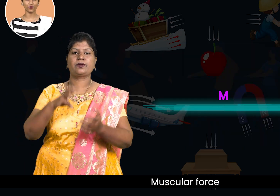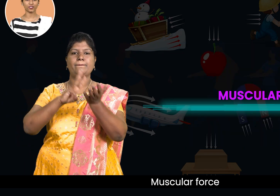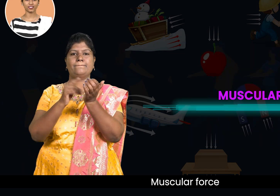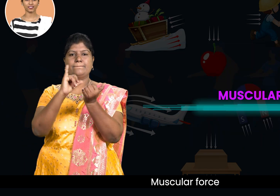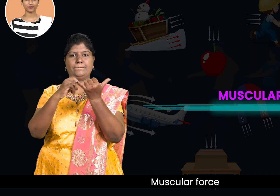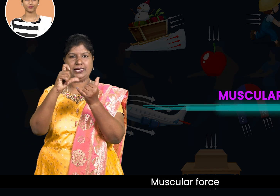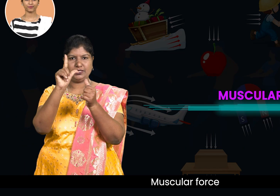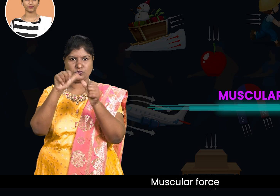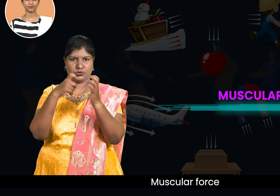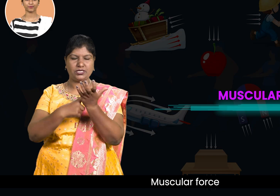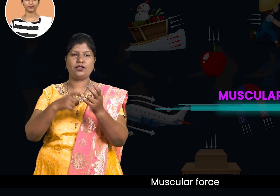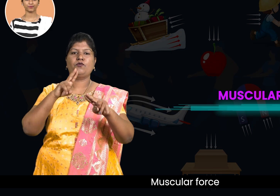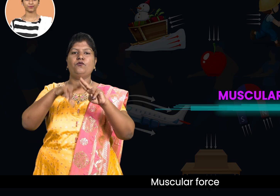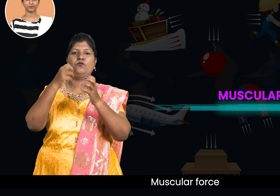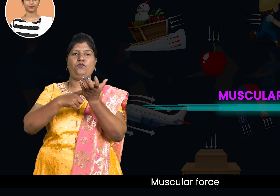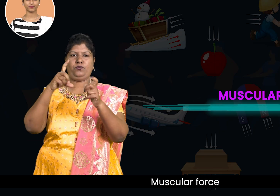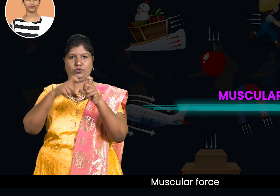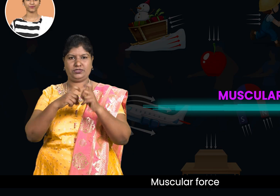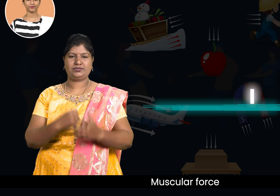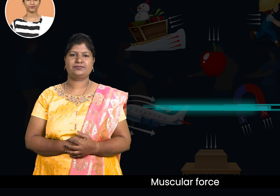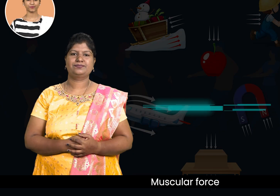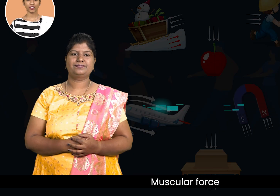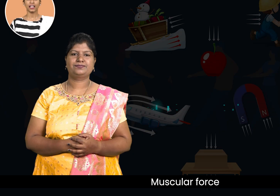Muscular force: